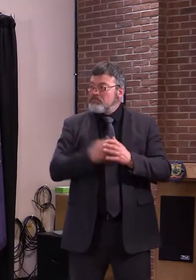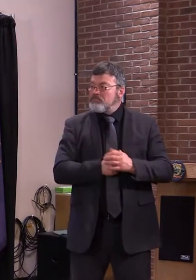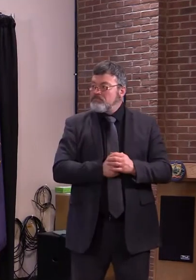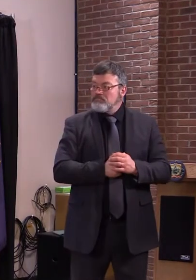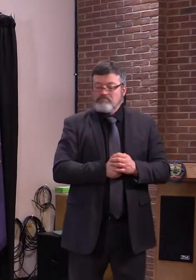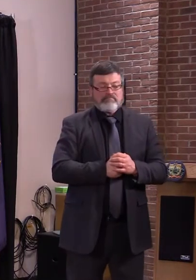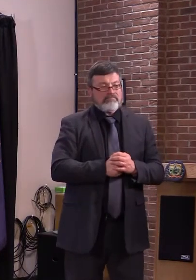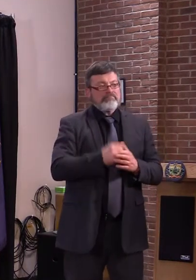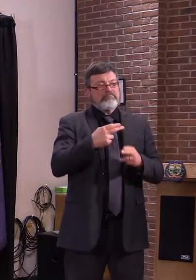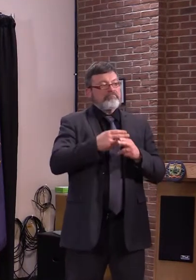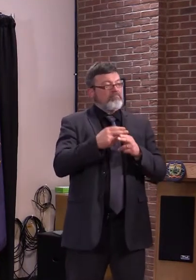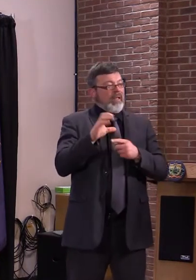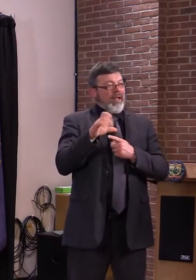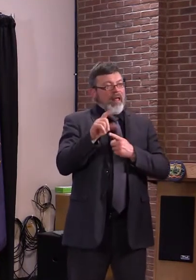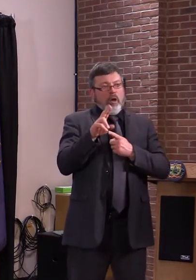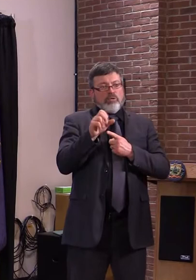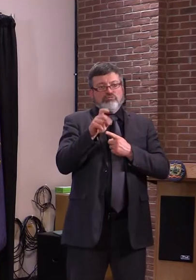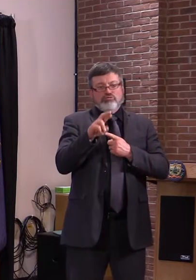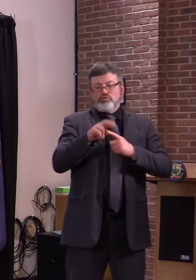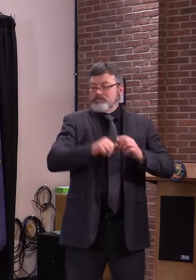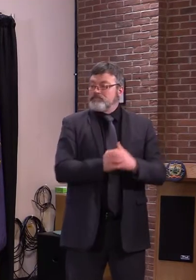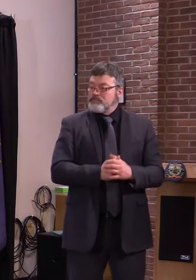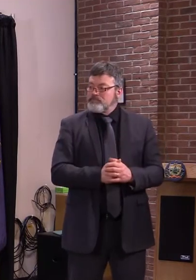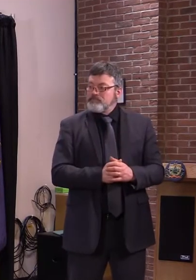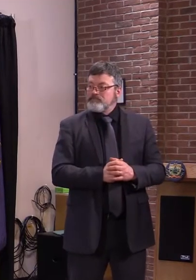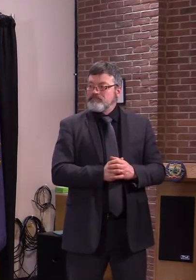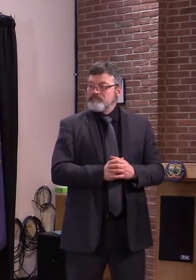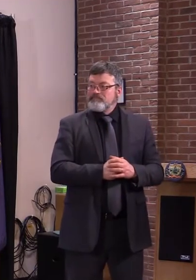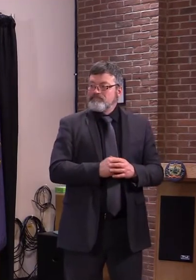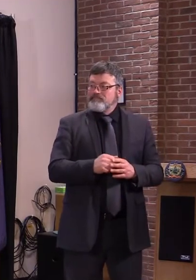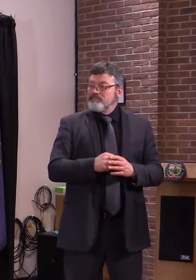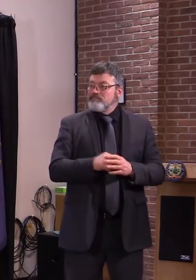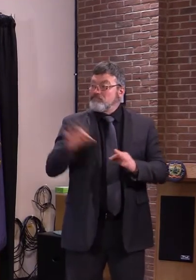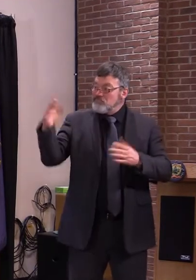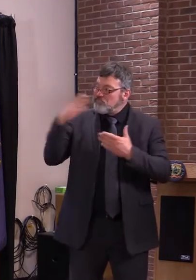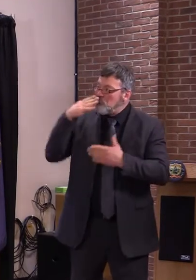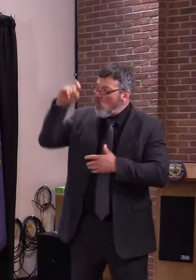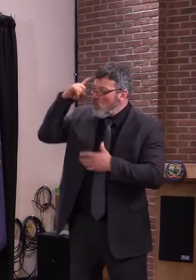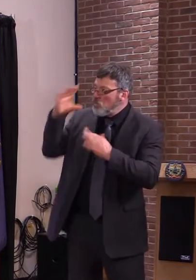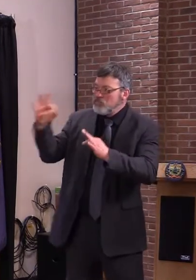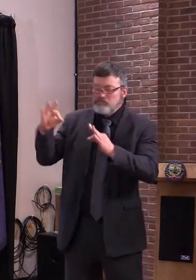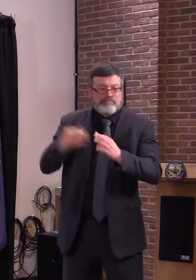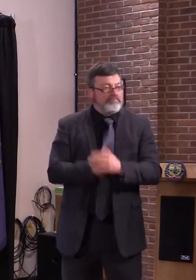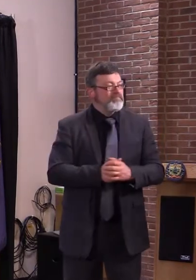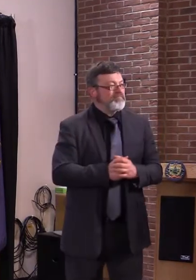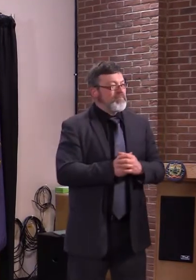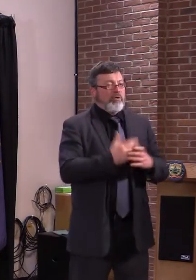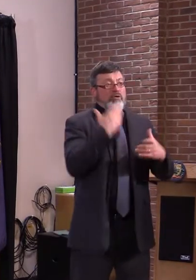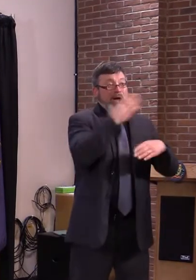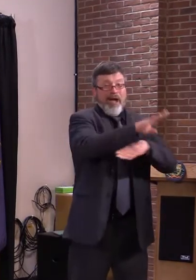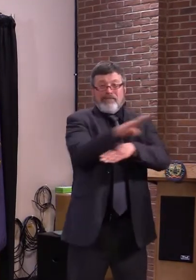Thank you, Governor. Good afternoon.